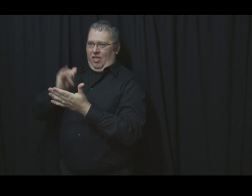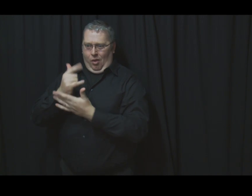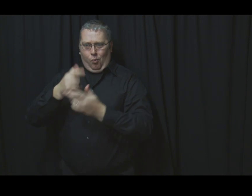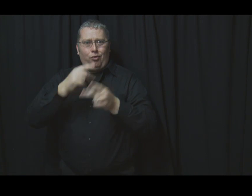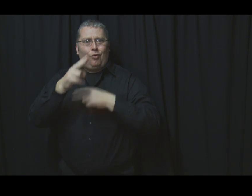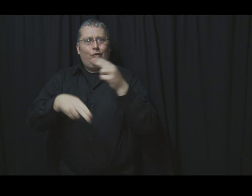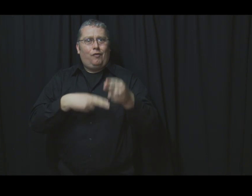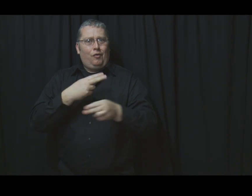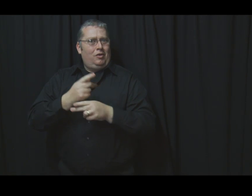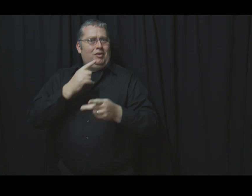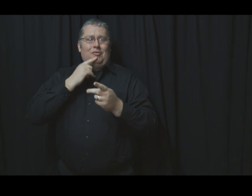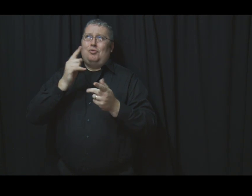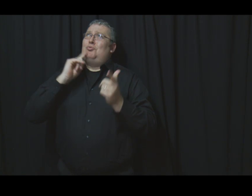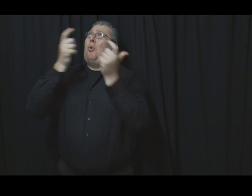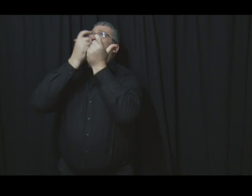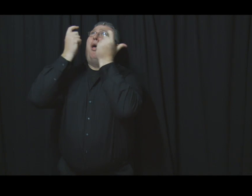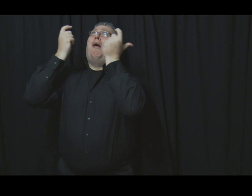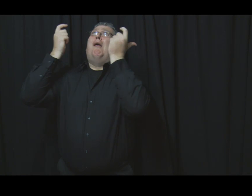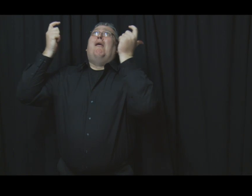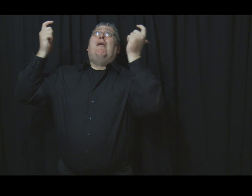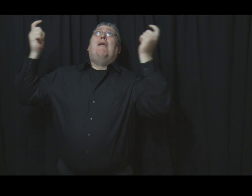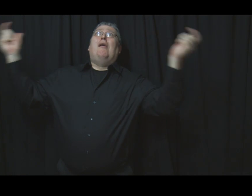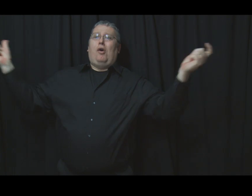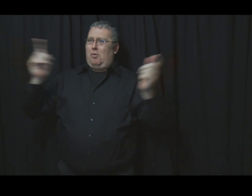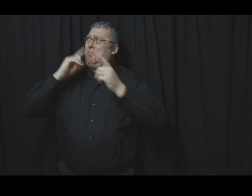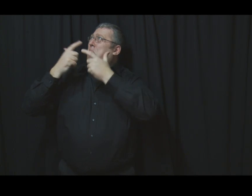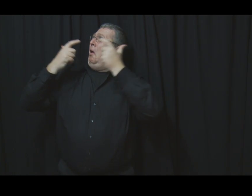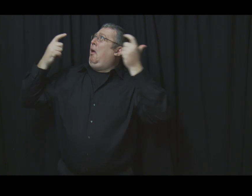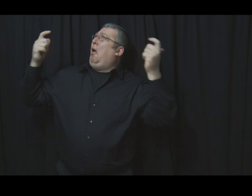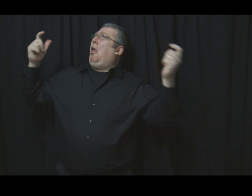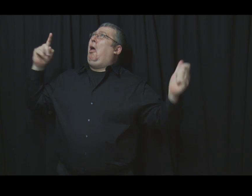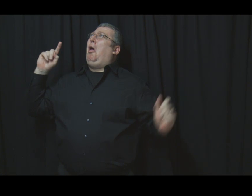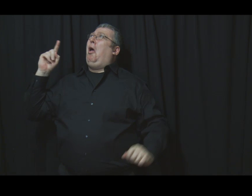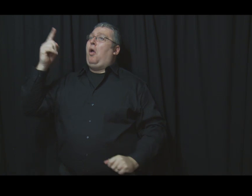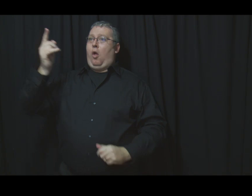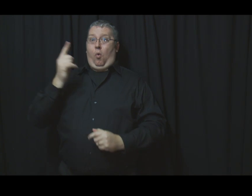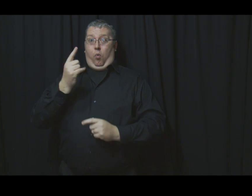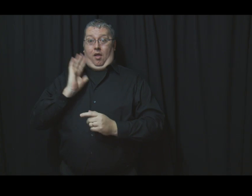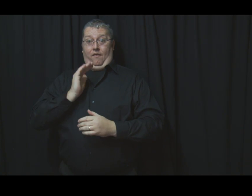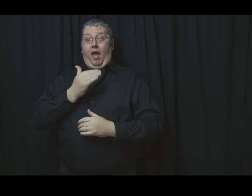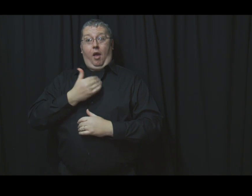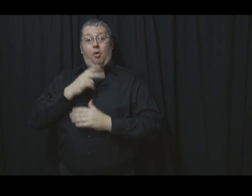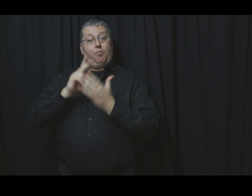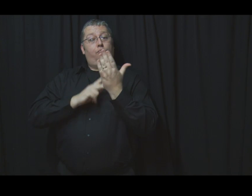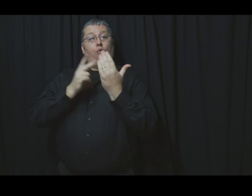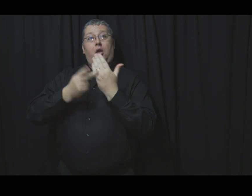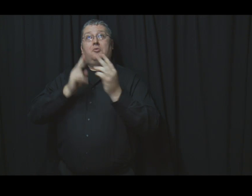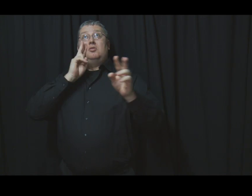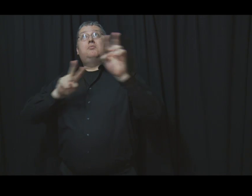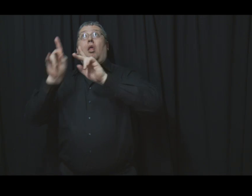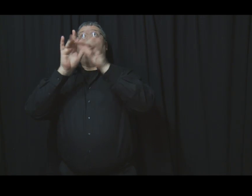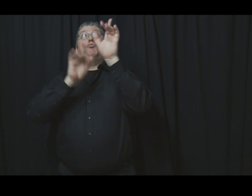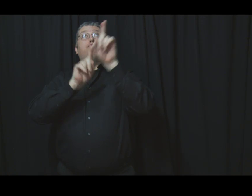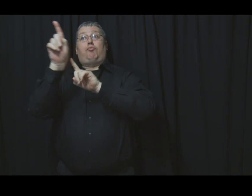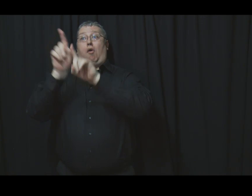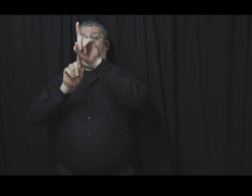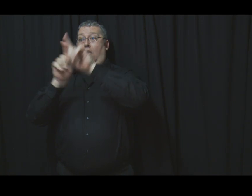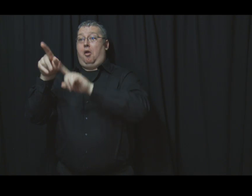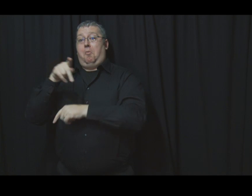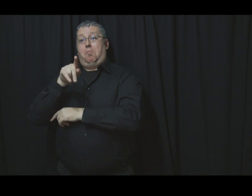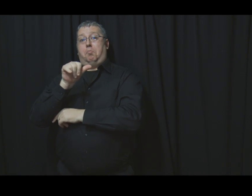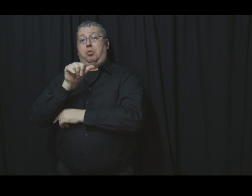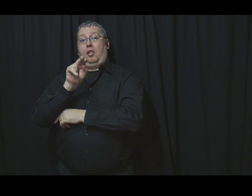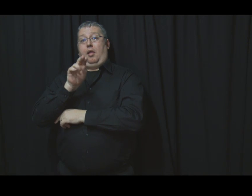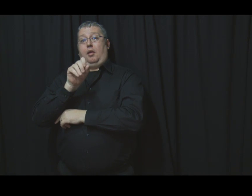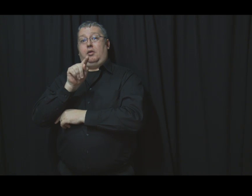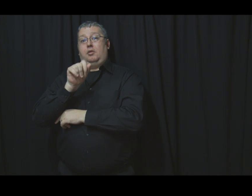is so large, so big out there. One of our planetarium programs looks at this, where we go in and show you how large the